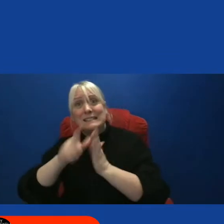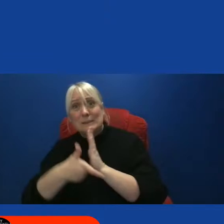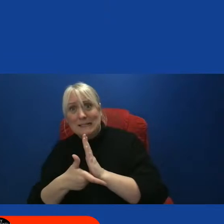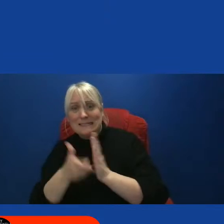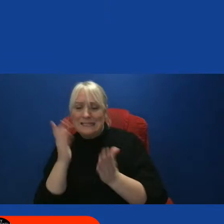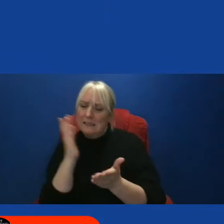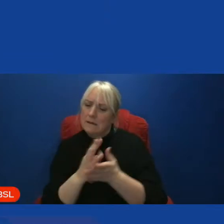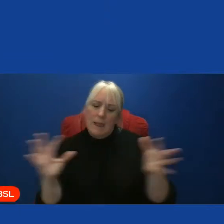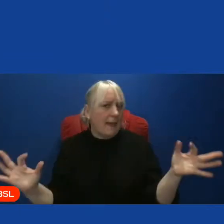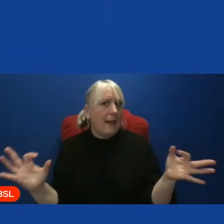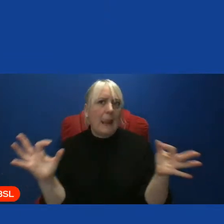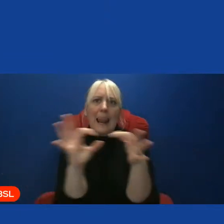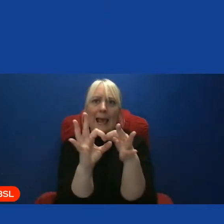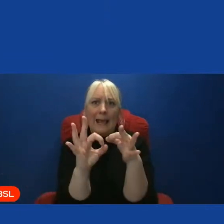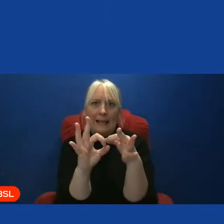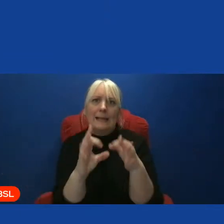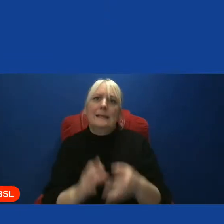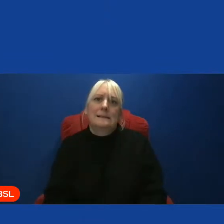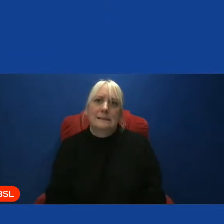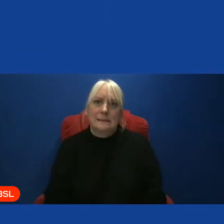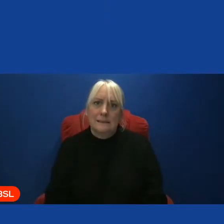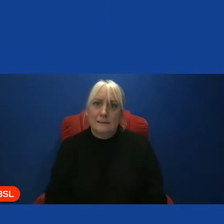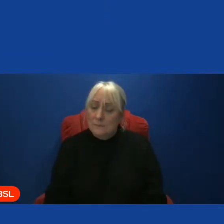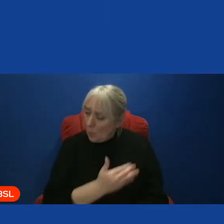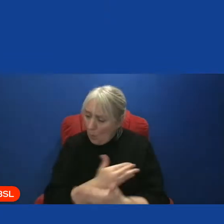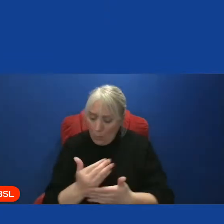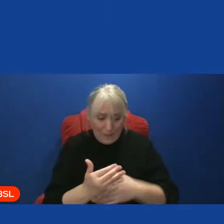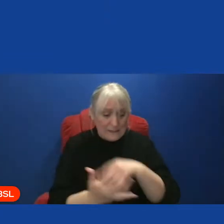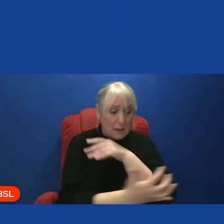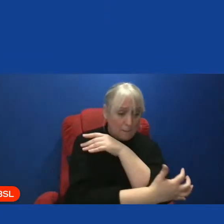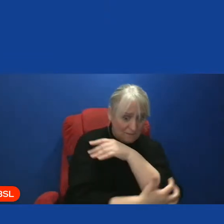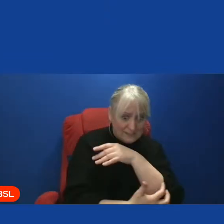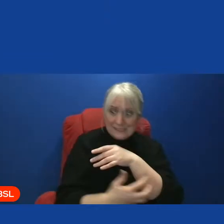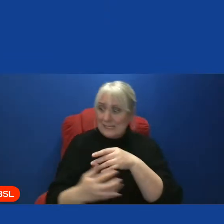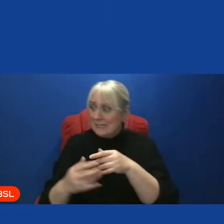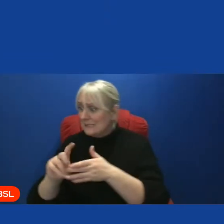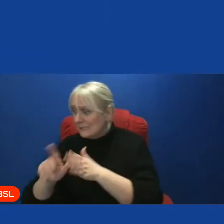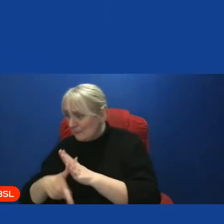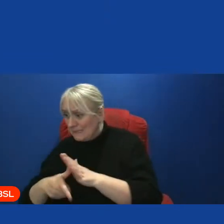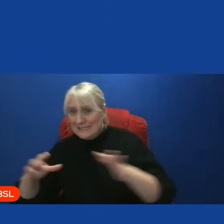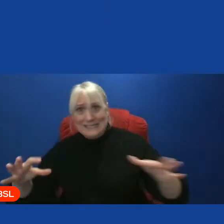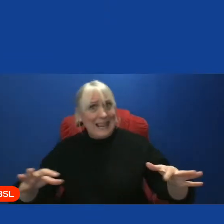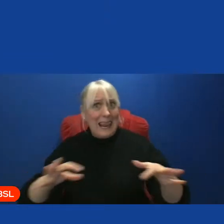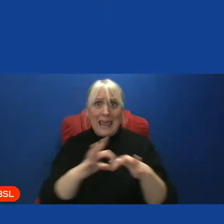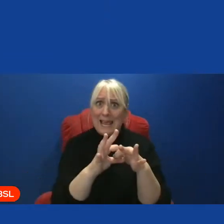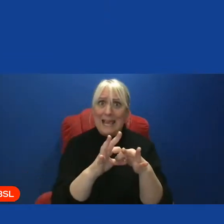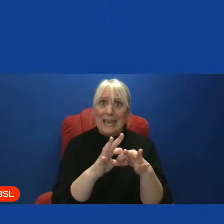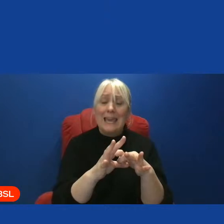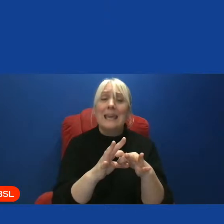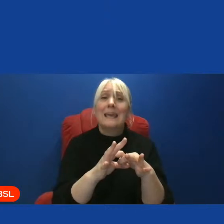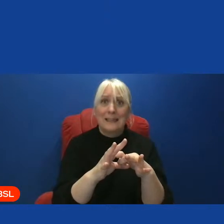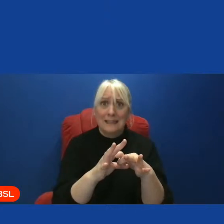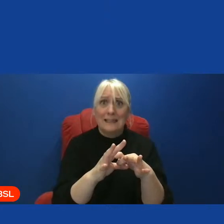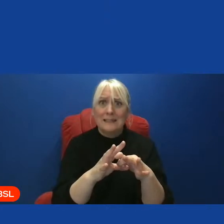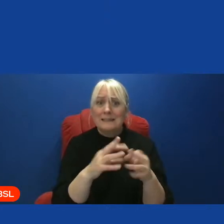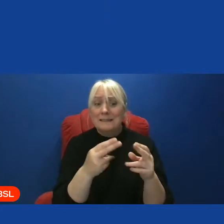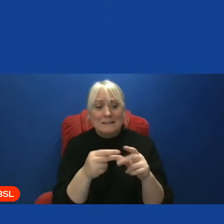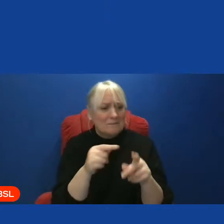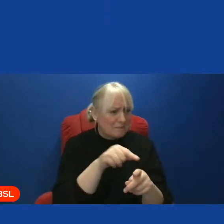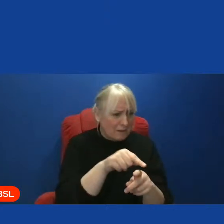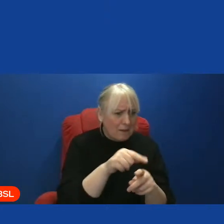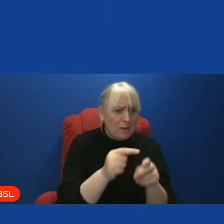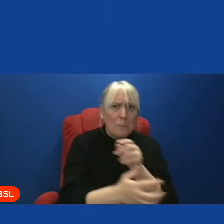go together. Always. Whether poverty causes impairments or